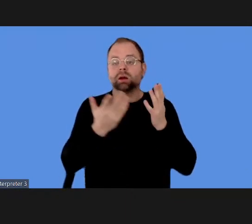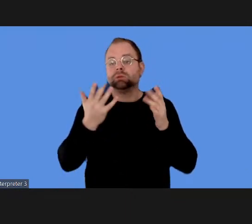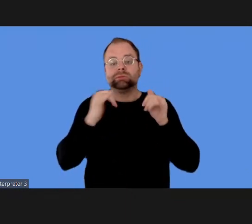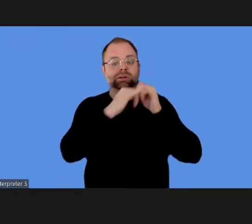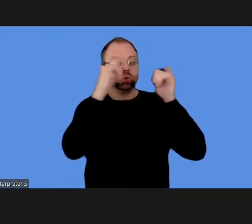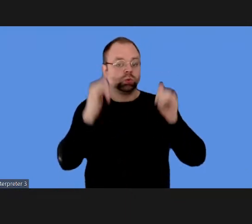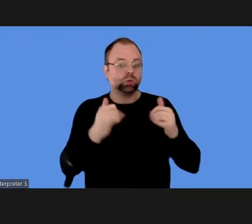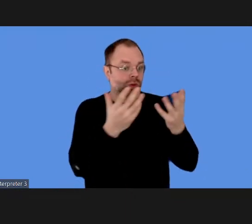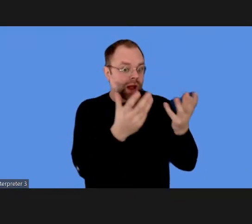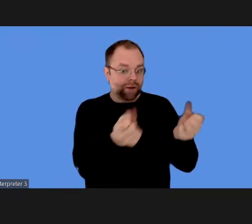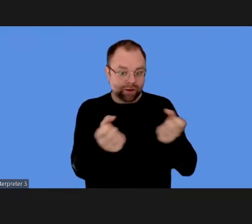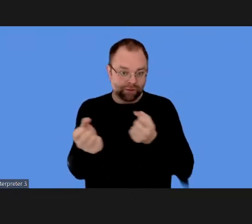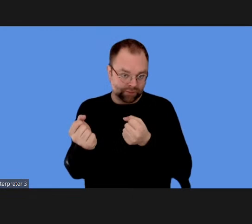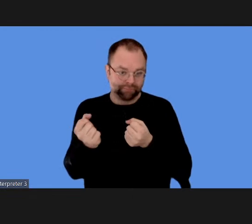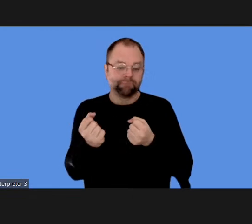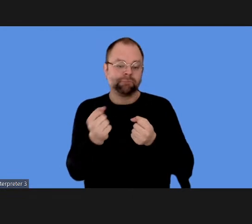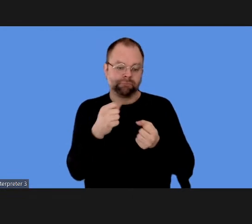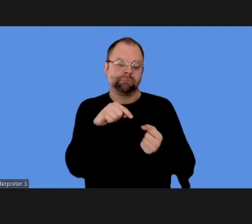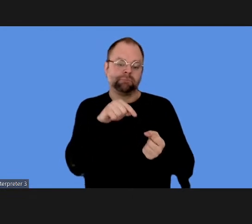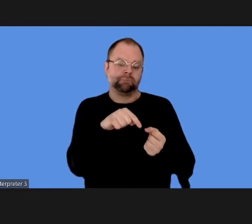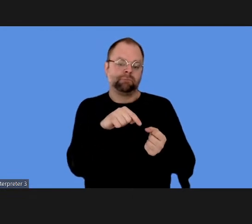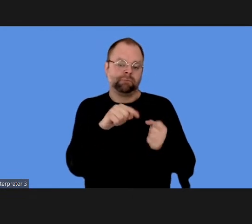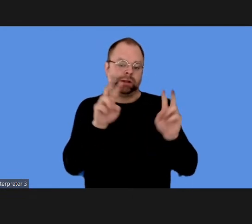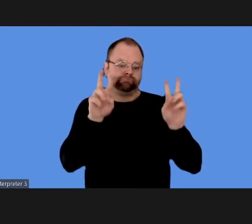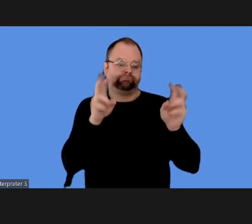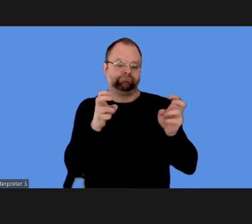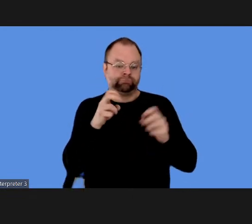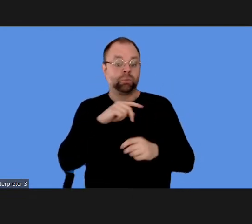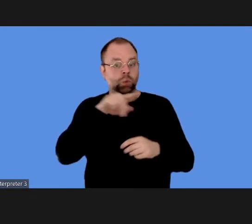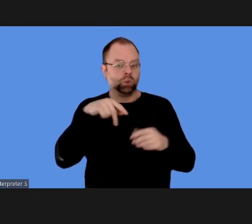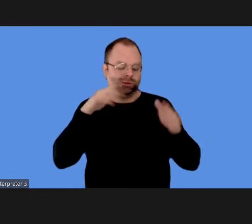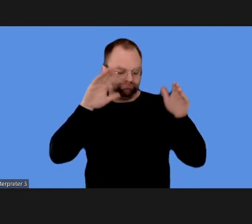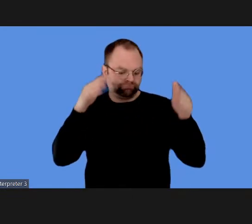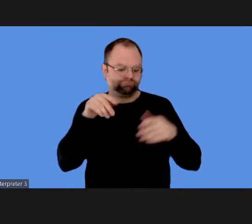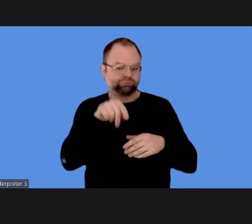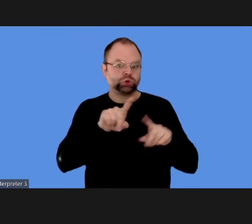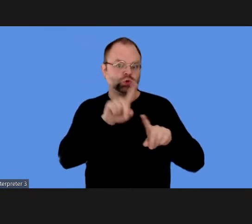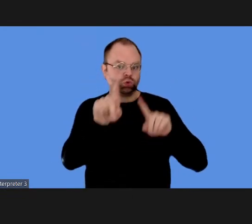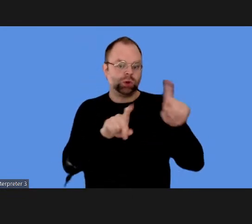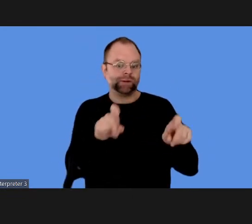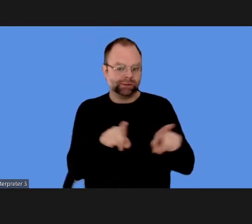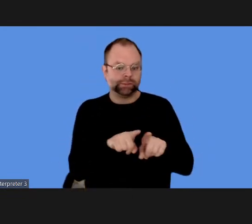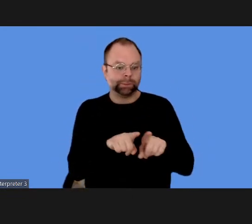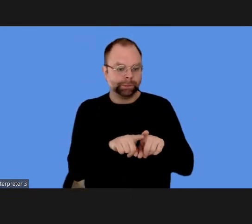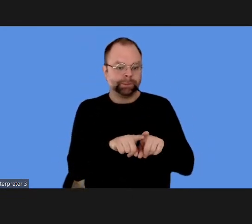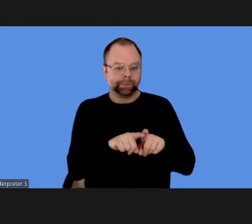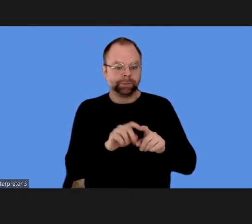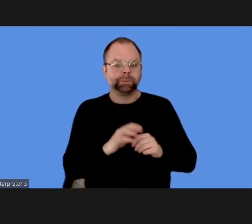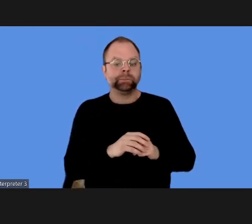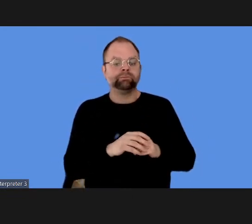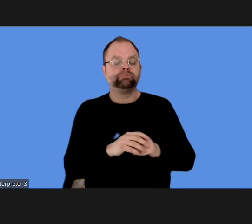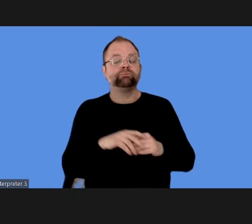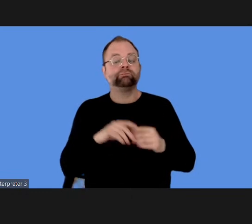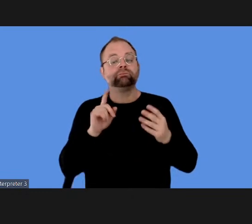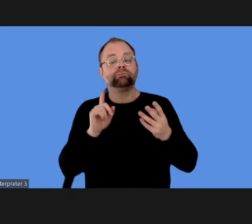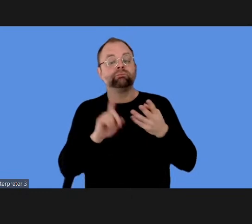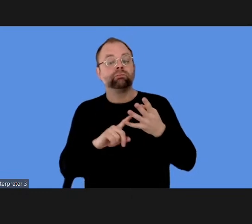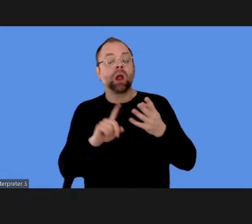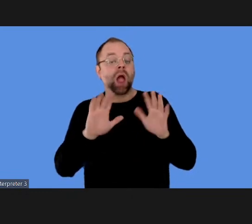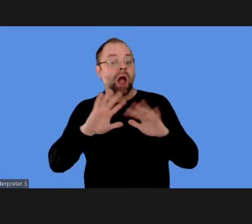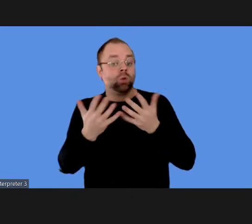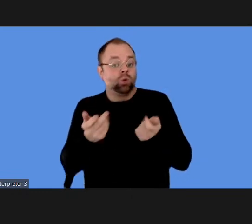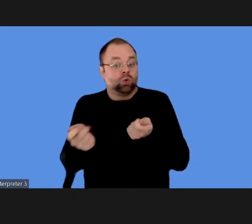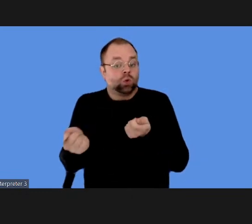to be generated or produced by a government or public authorities. There are different actors within a particular context